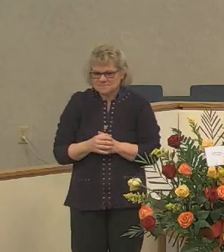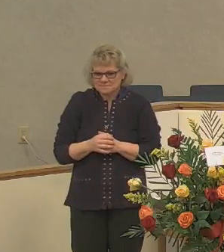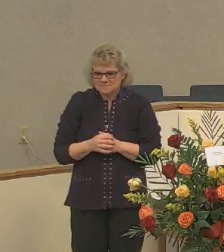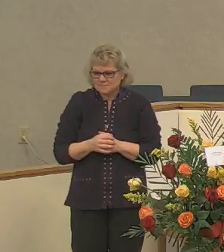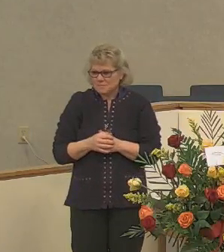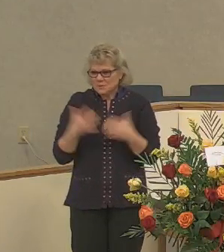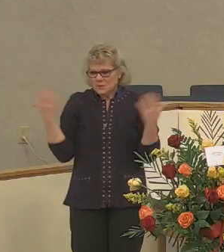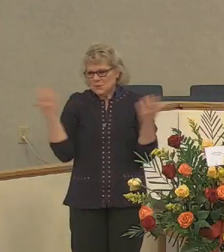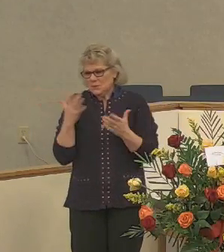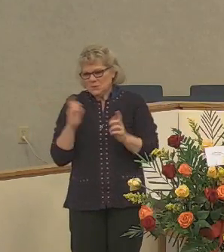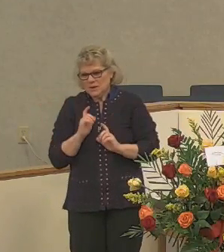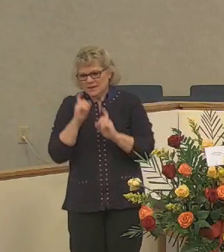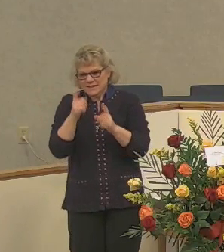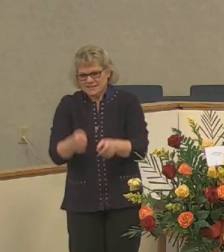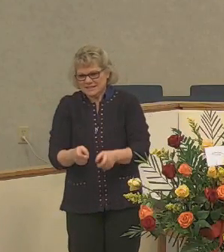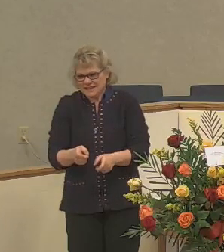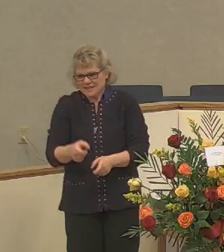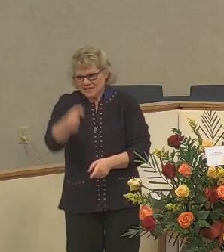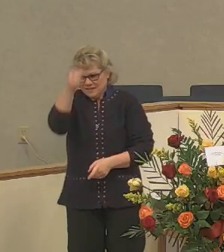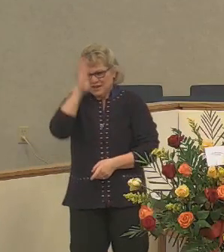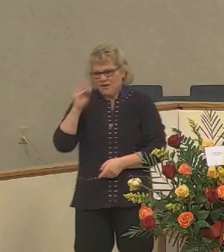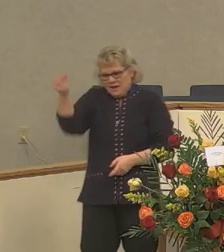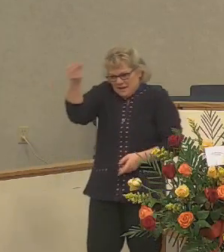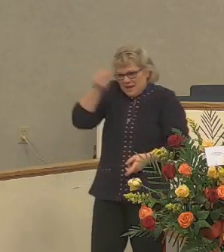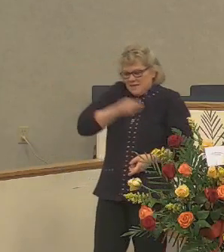What a gift that God gave me.